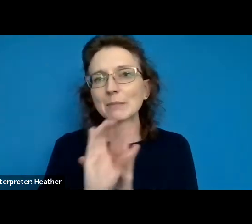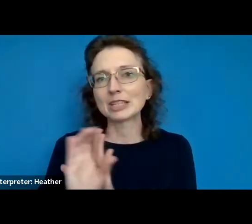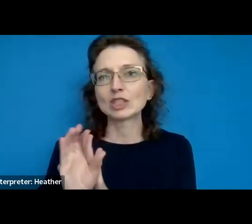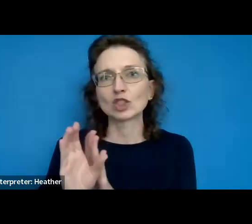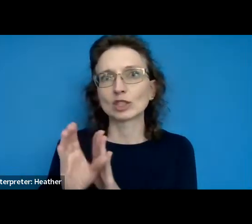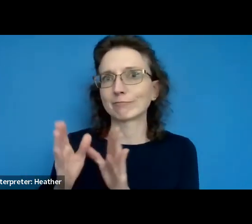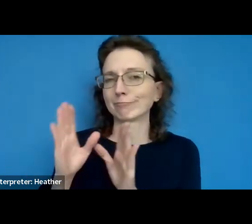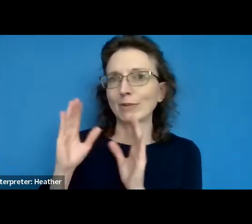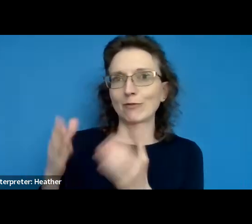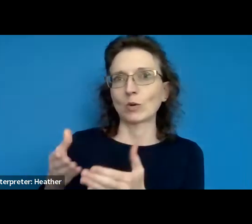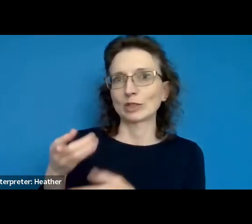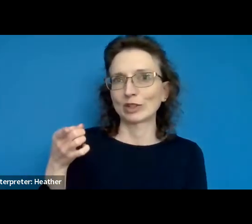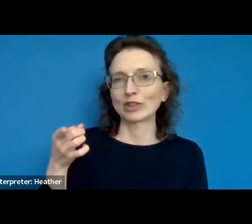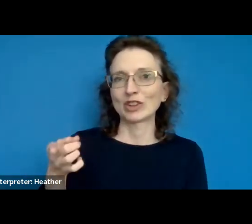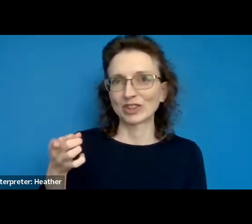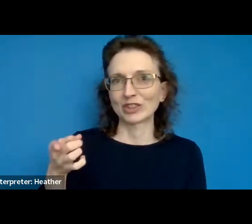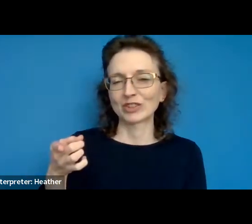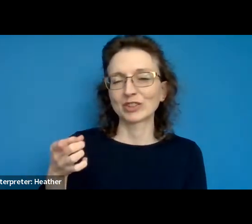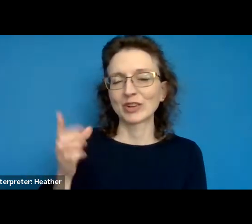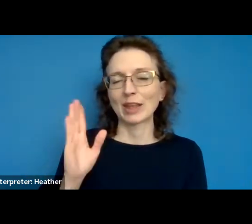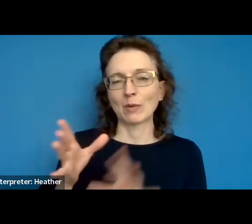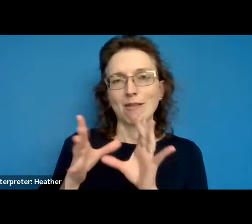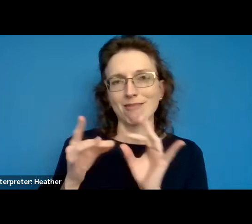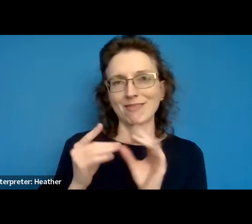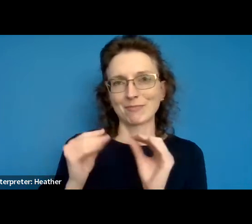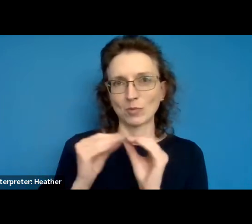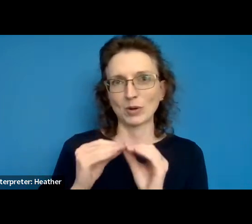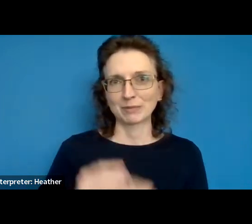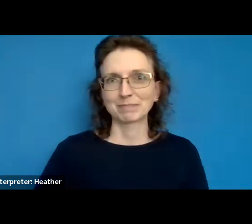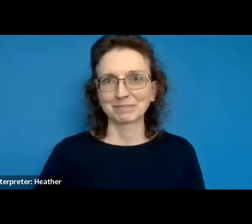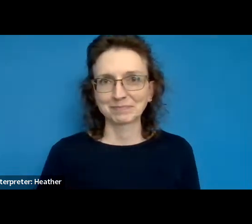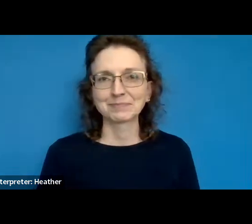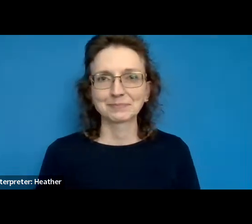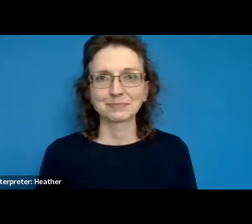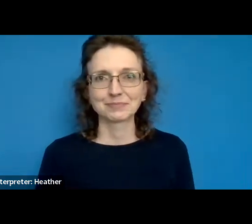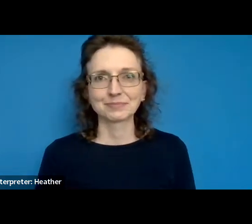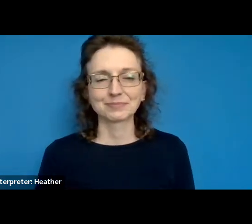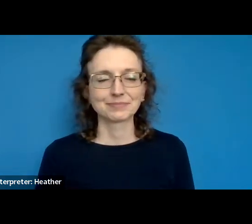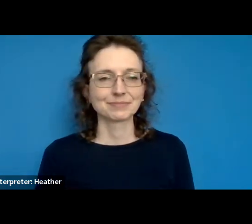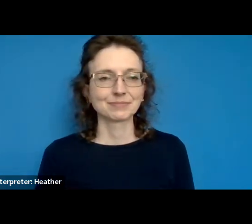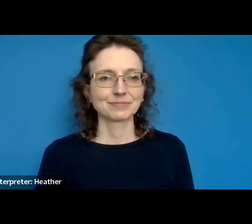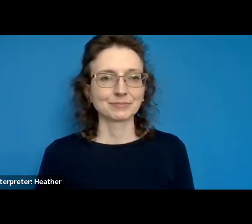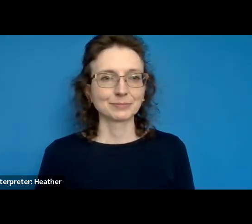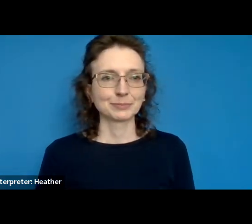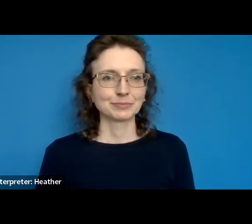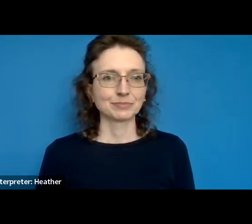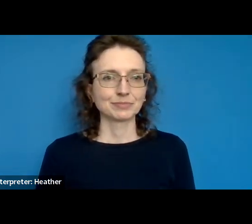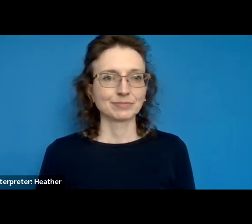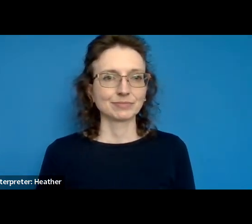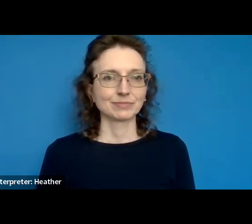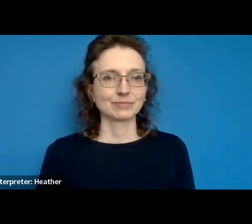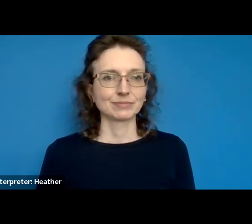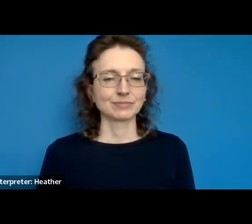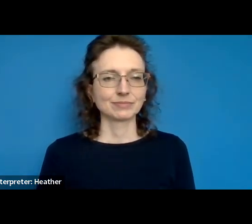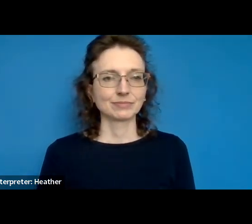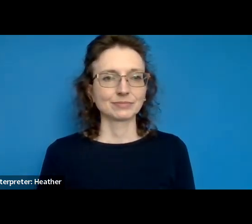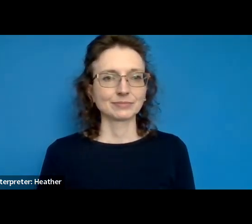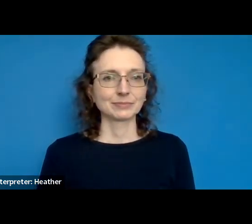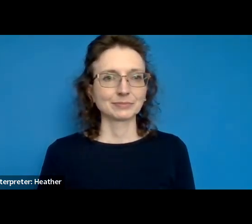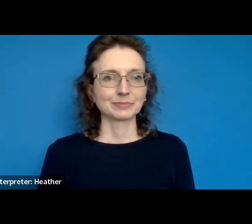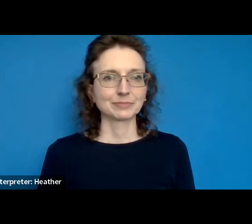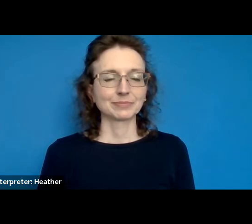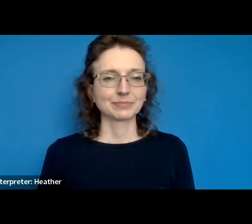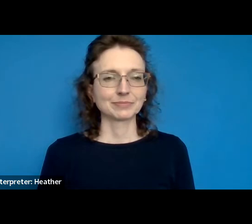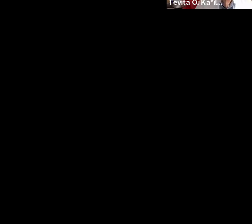about that, and then I'll come back and just tell you just a little bit more about that. So here we go. We'll show you the image of